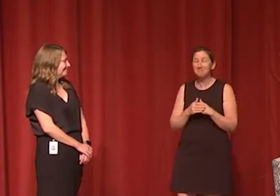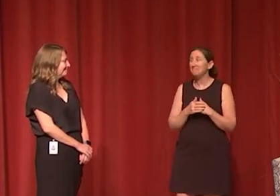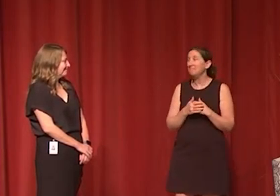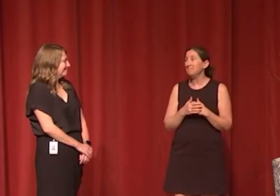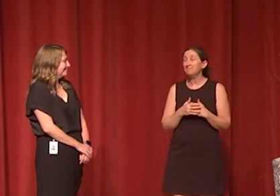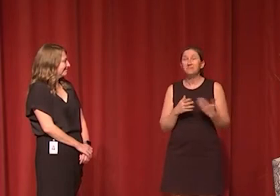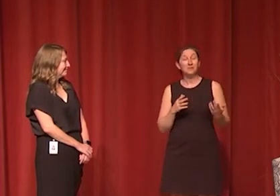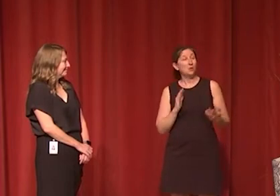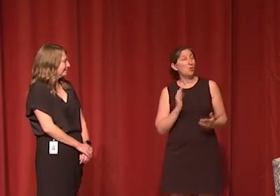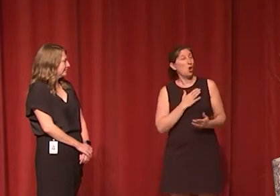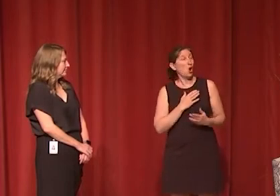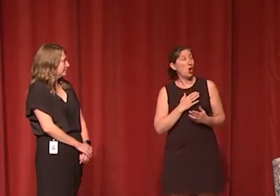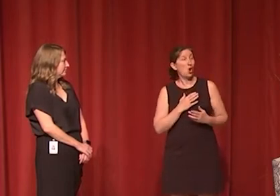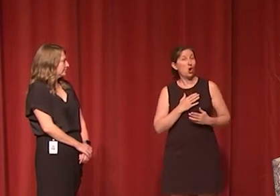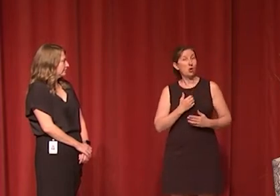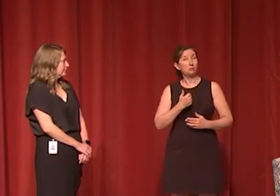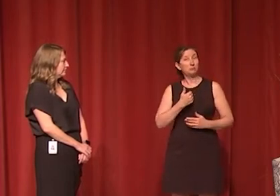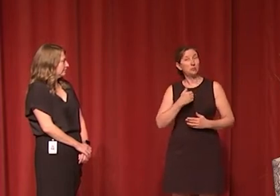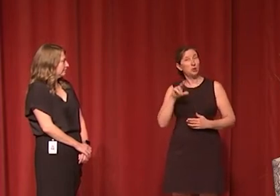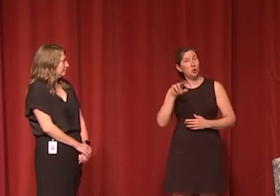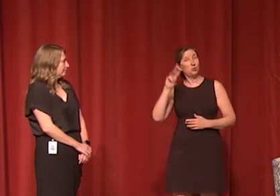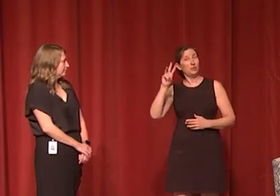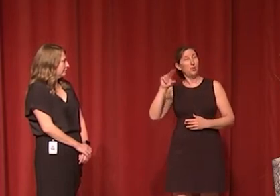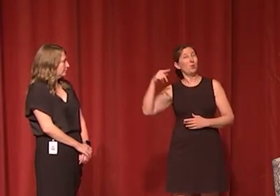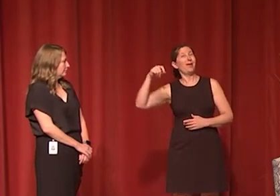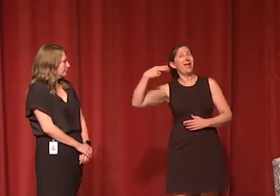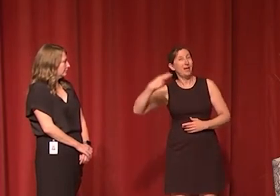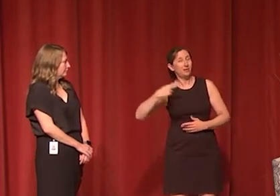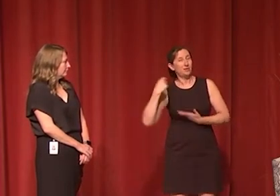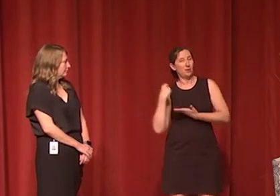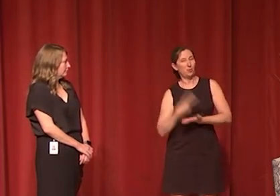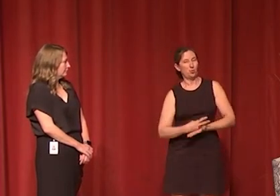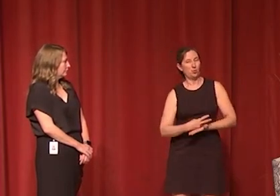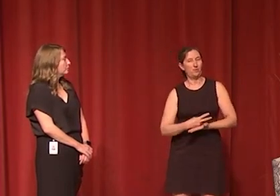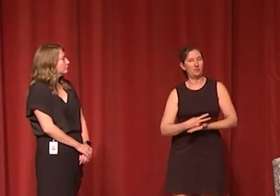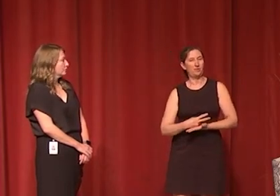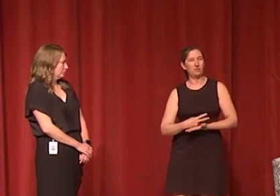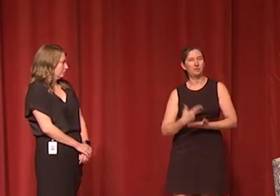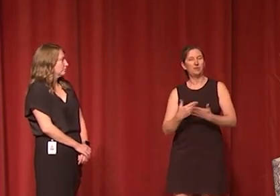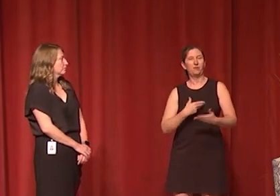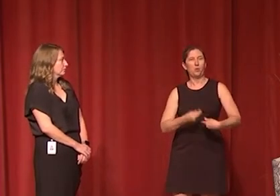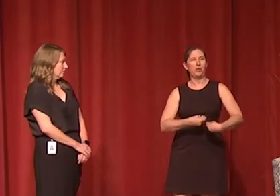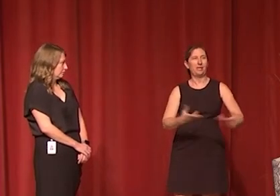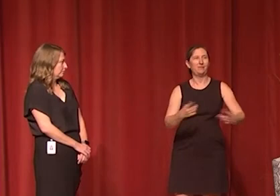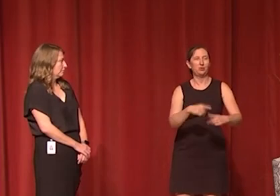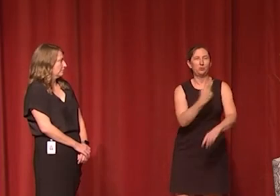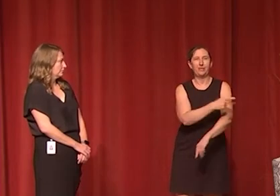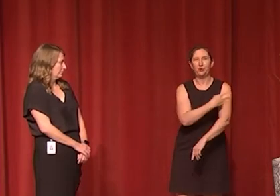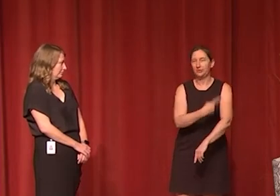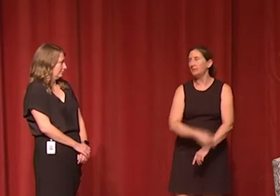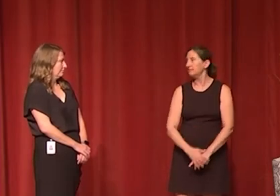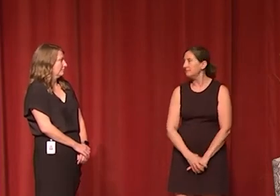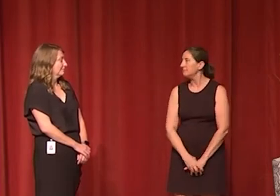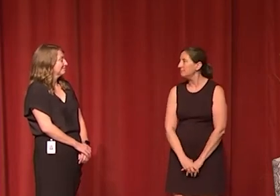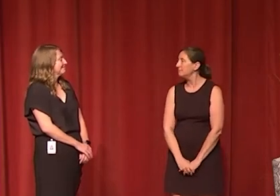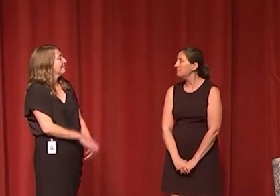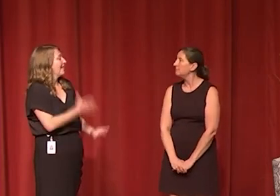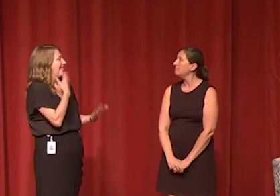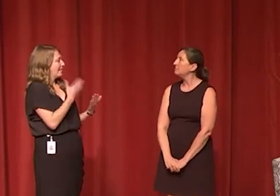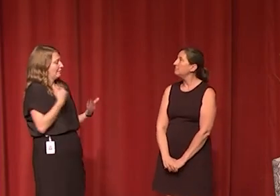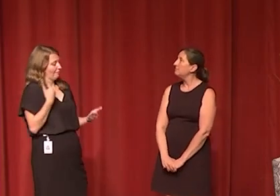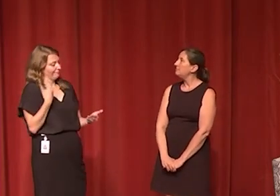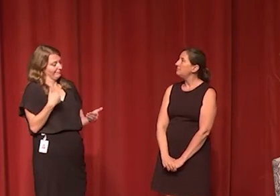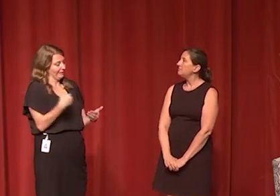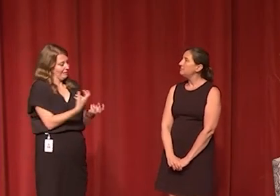independent approval of whether or not we're going to provide that therapy to patients. Thank you. Yeah. We are getting close to the end of our